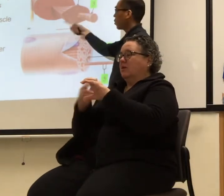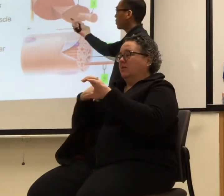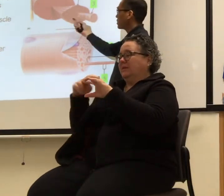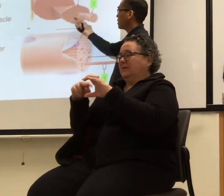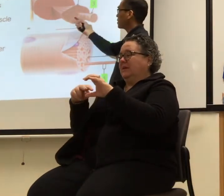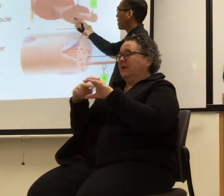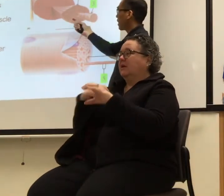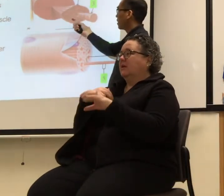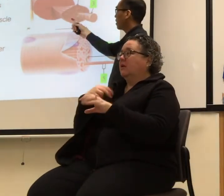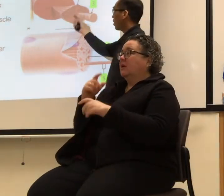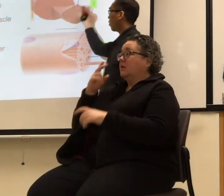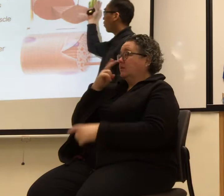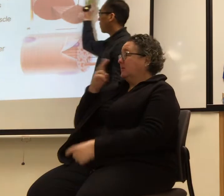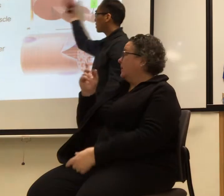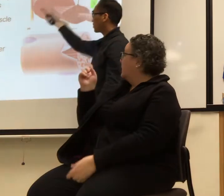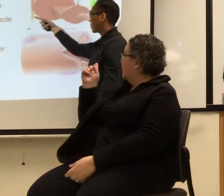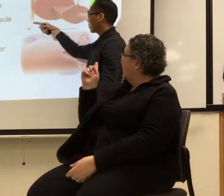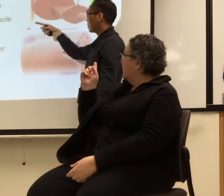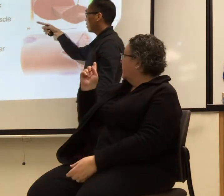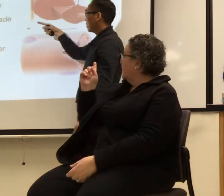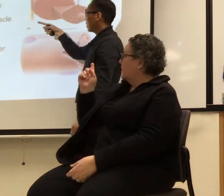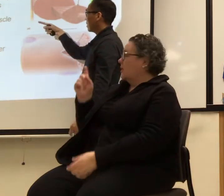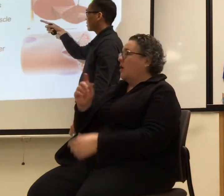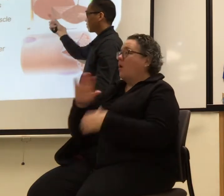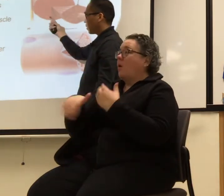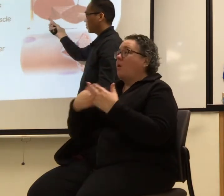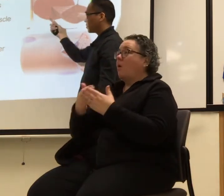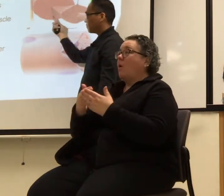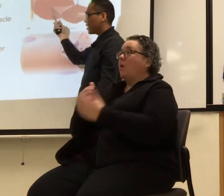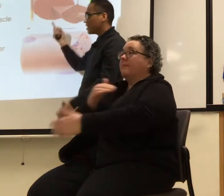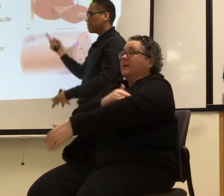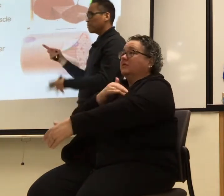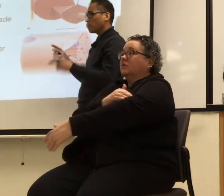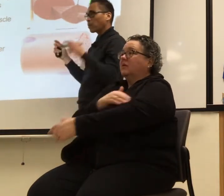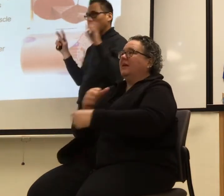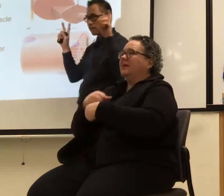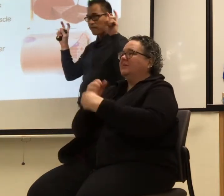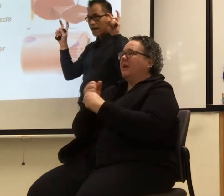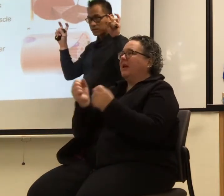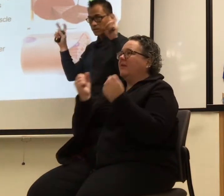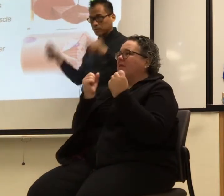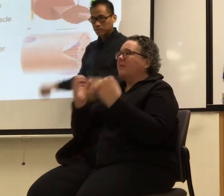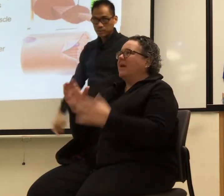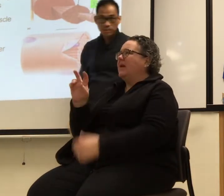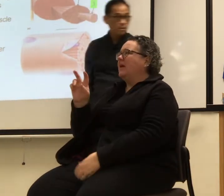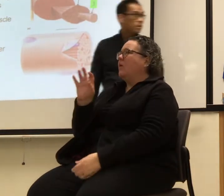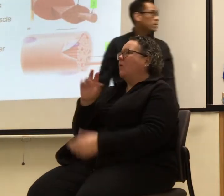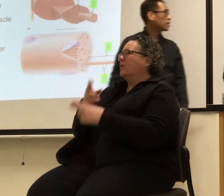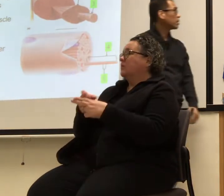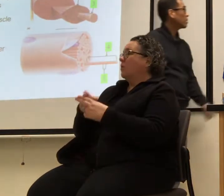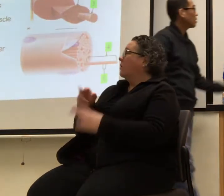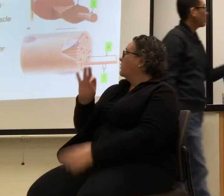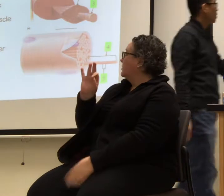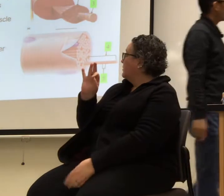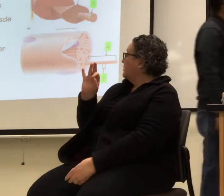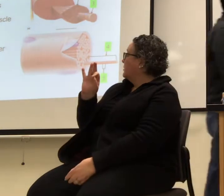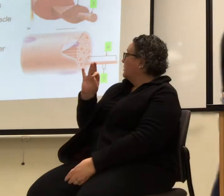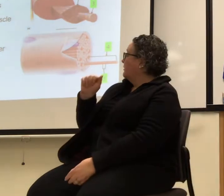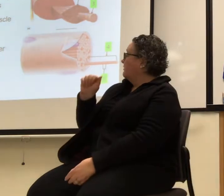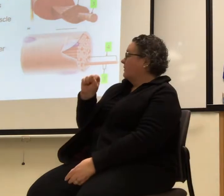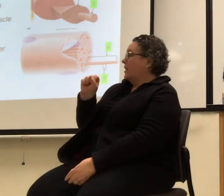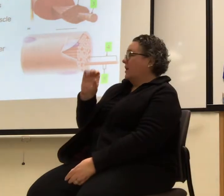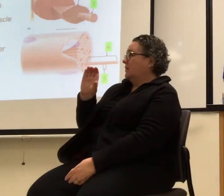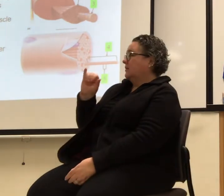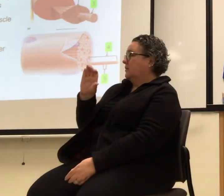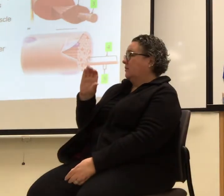fascicle. So what we see is that a whole muscle is composed of many what are called fascicles. Whole